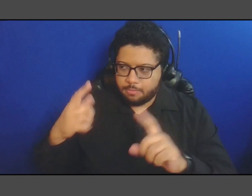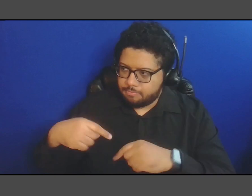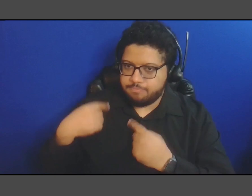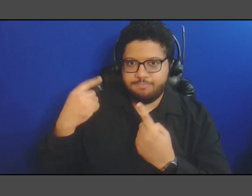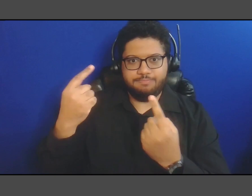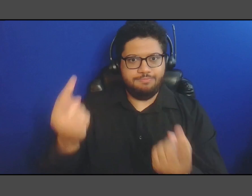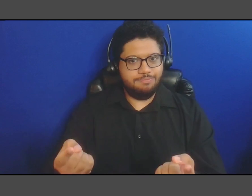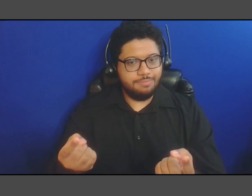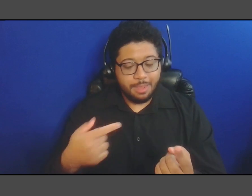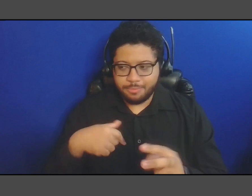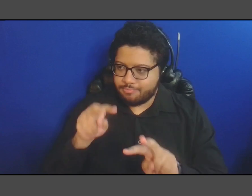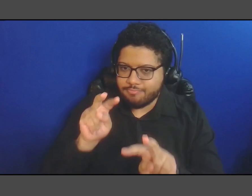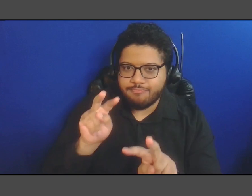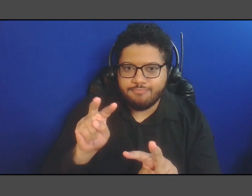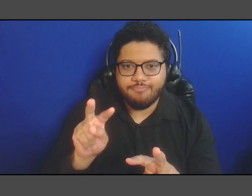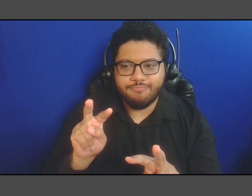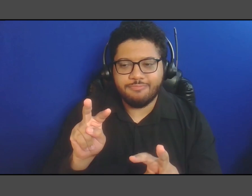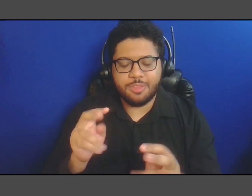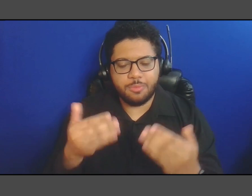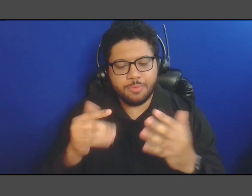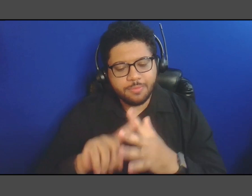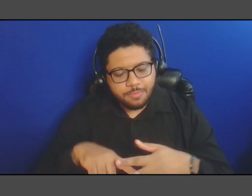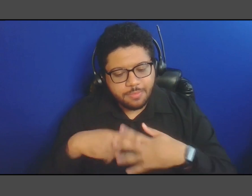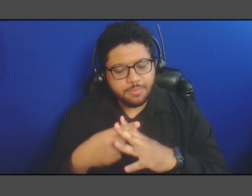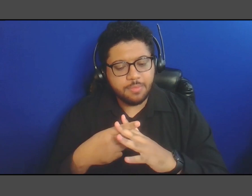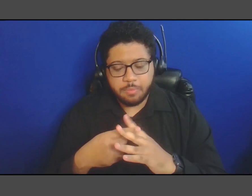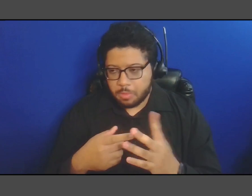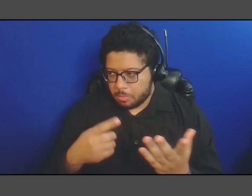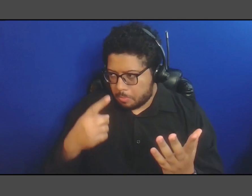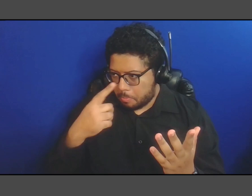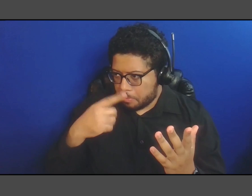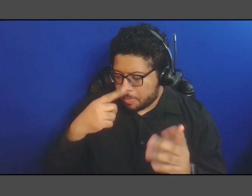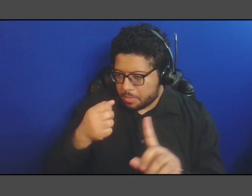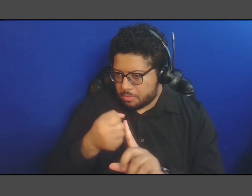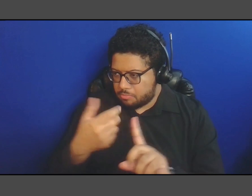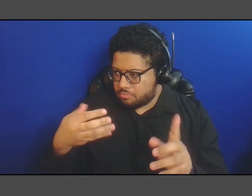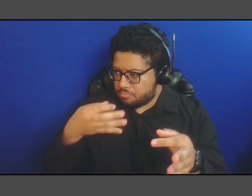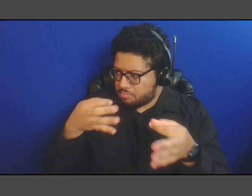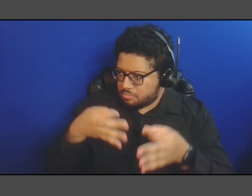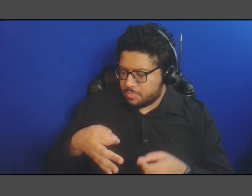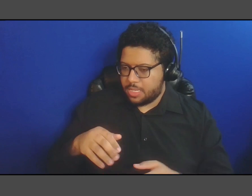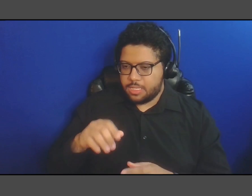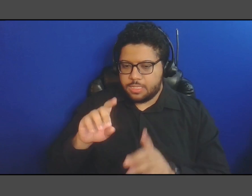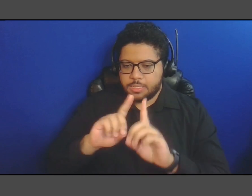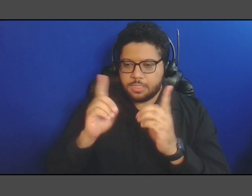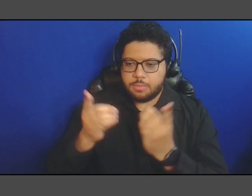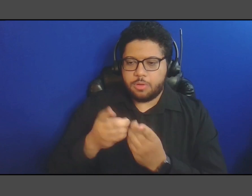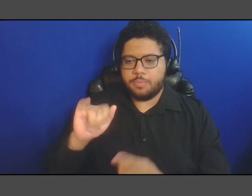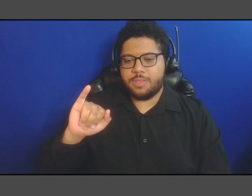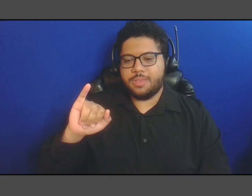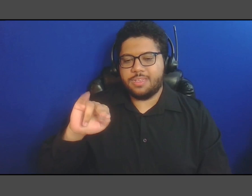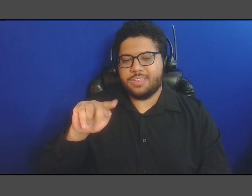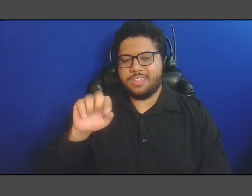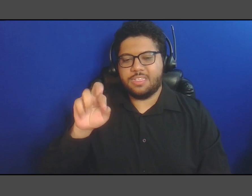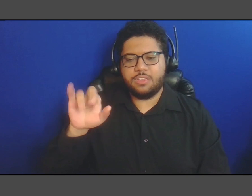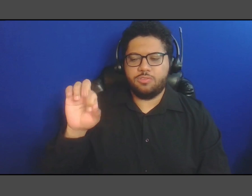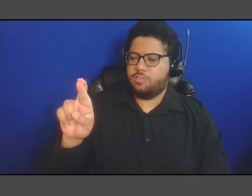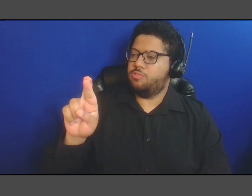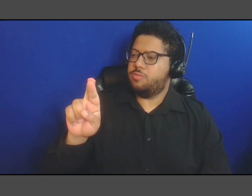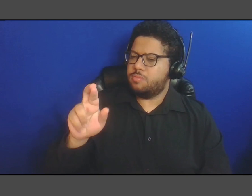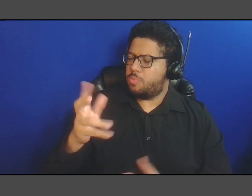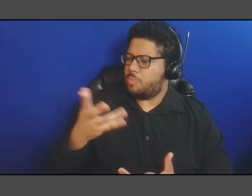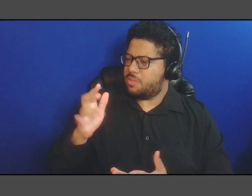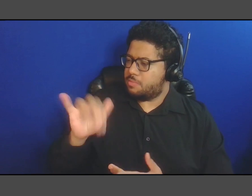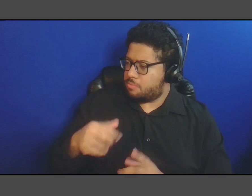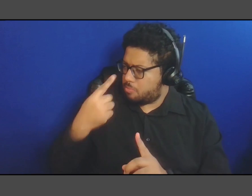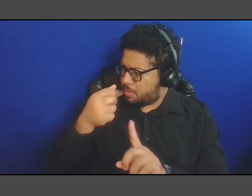to start, I would love for you to tell us a bit about the Department of the Interior. I certainly think of it as something that we know it's there,